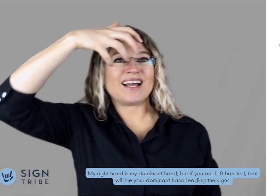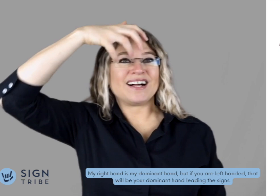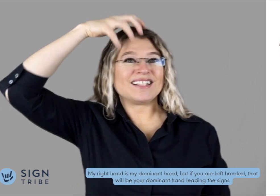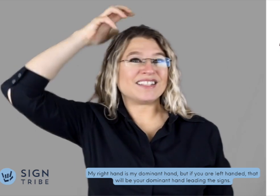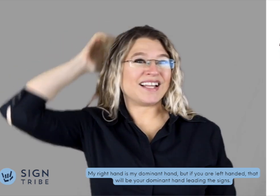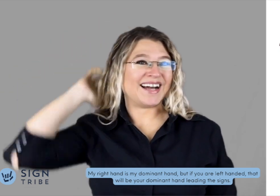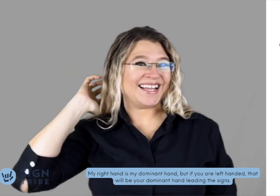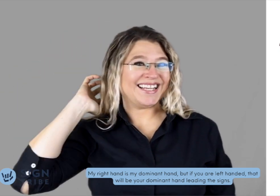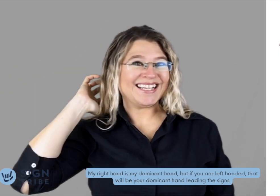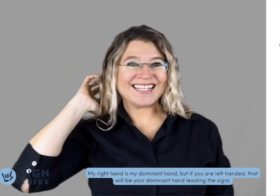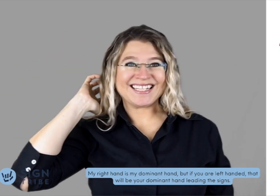Lion.